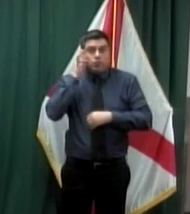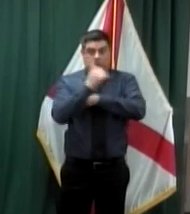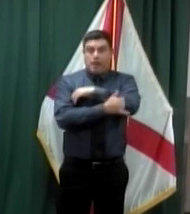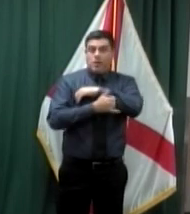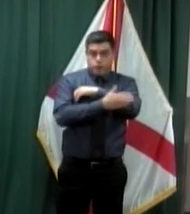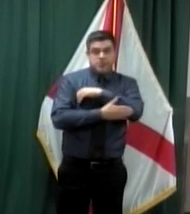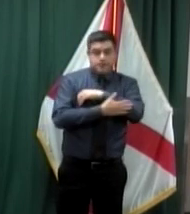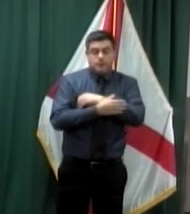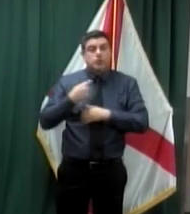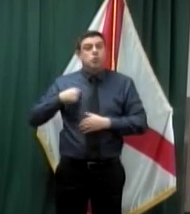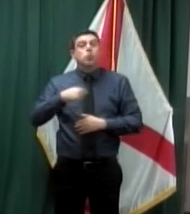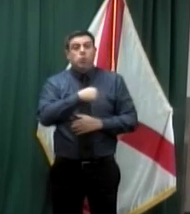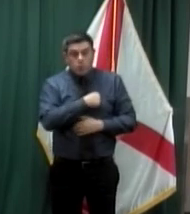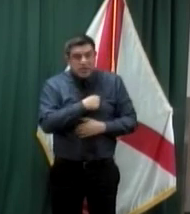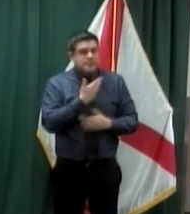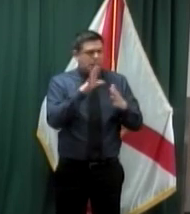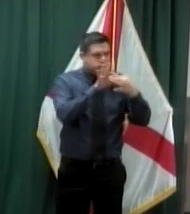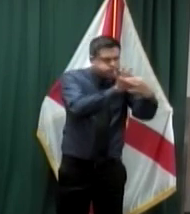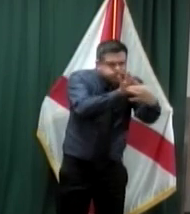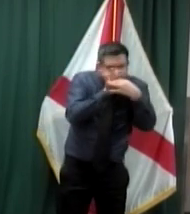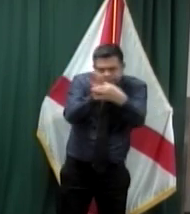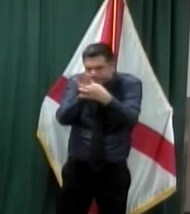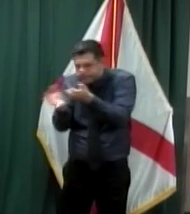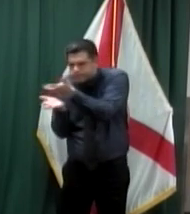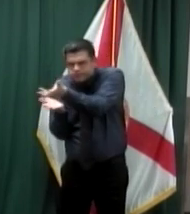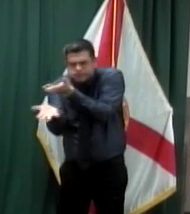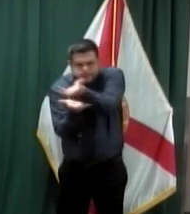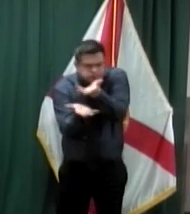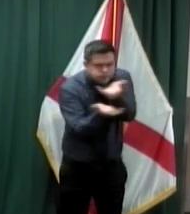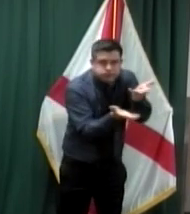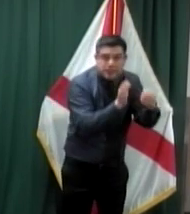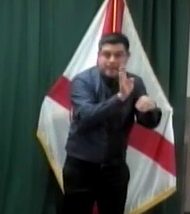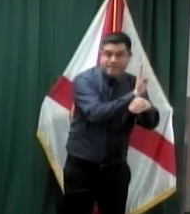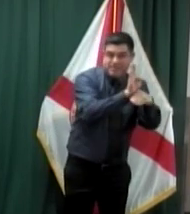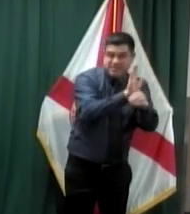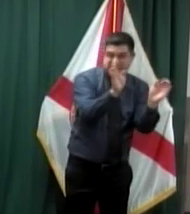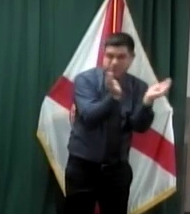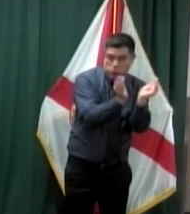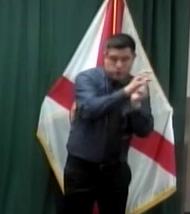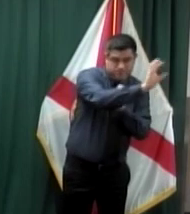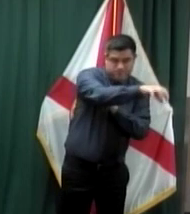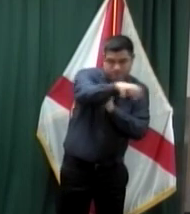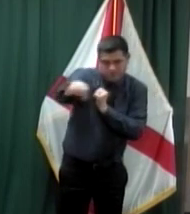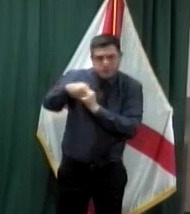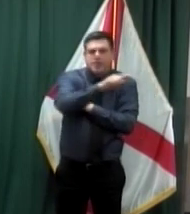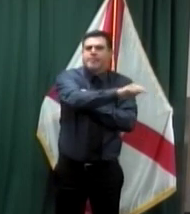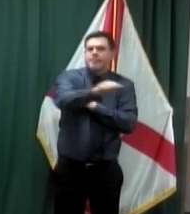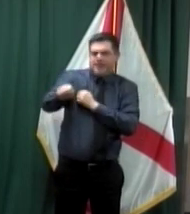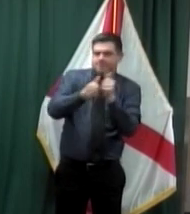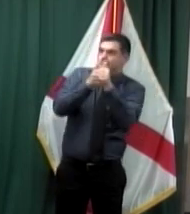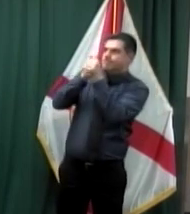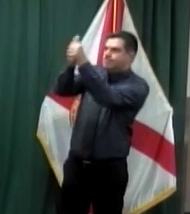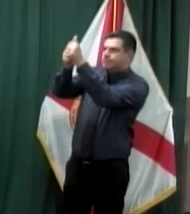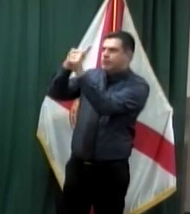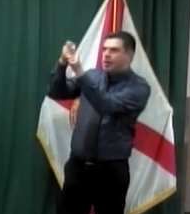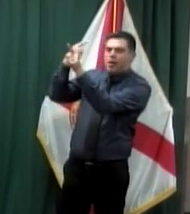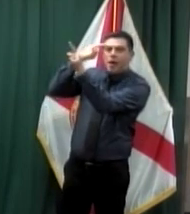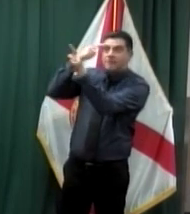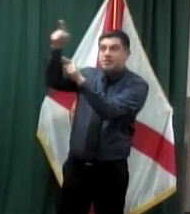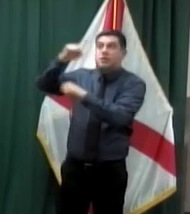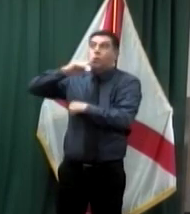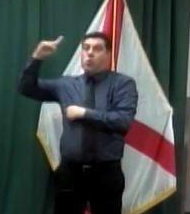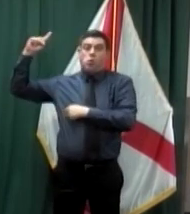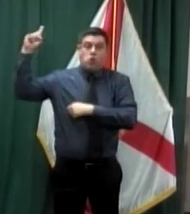their reopening process. Pursuant to Executive Order 20-123, the governor had